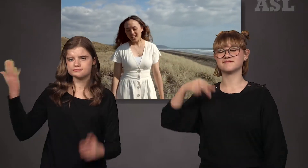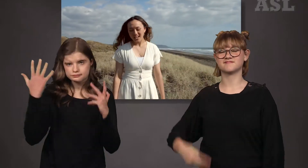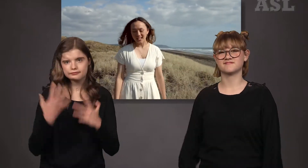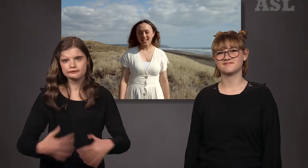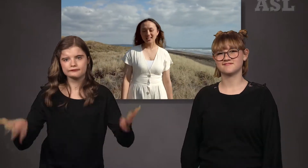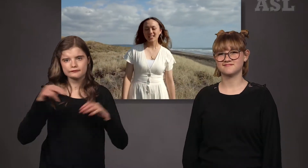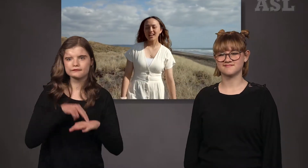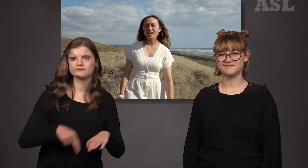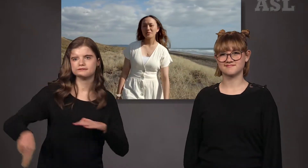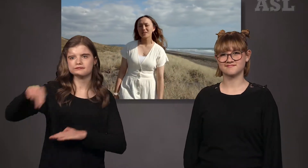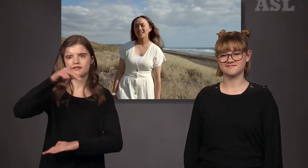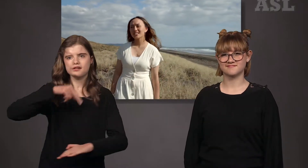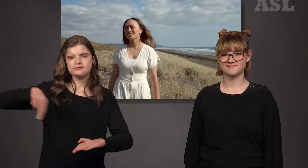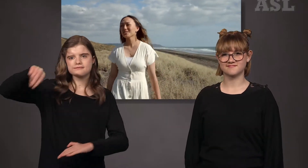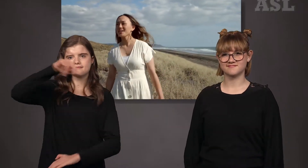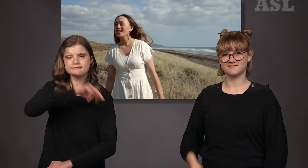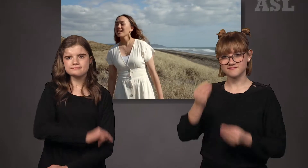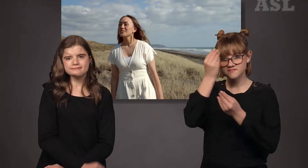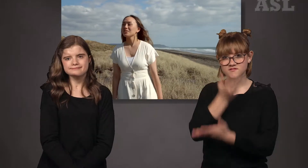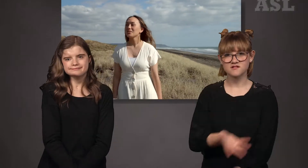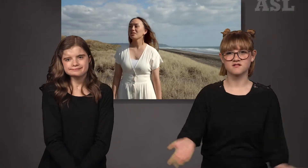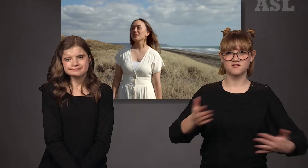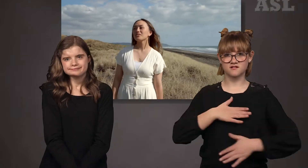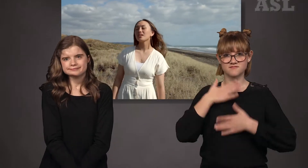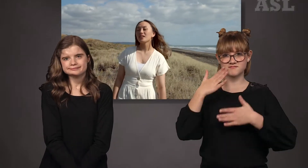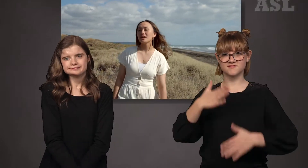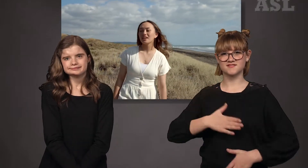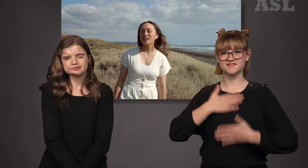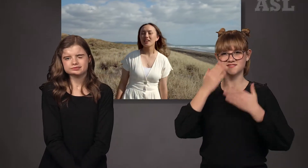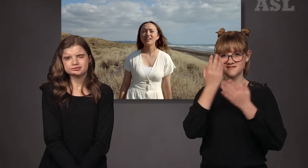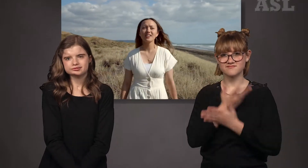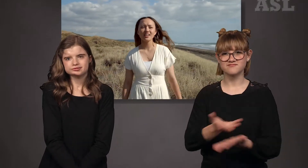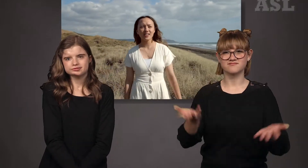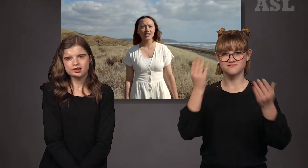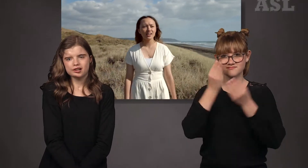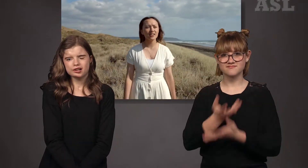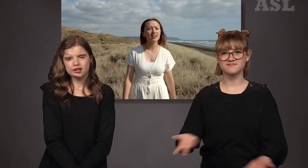Tell it out with joyful thoughts